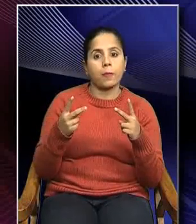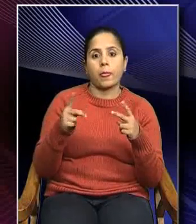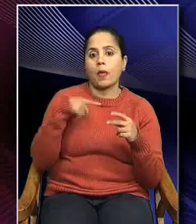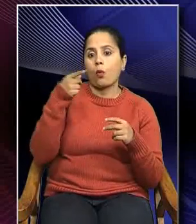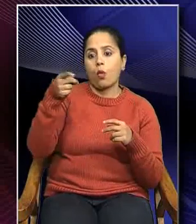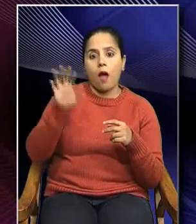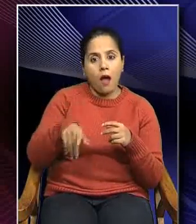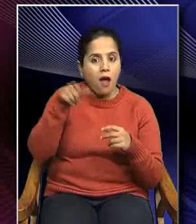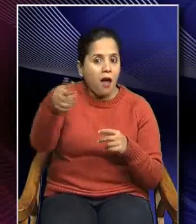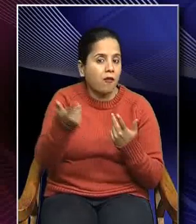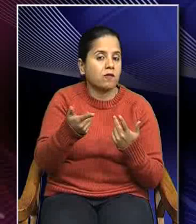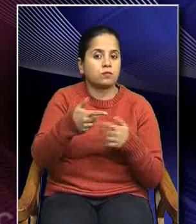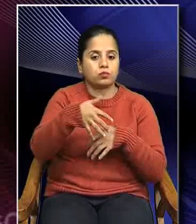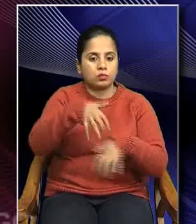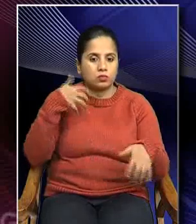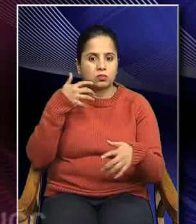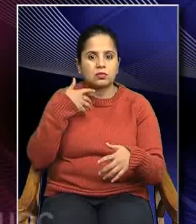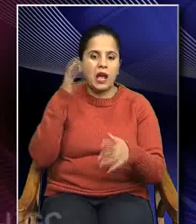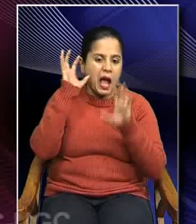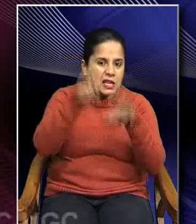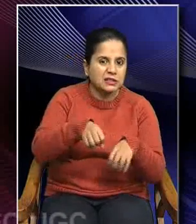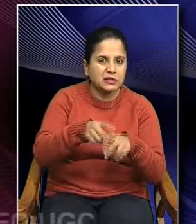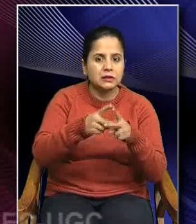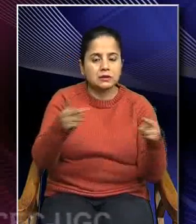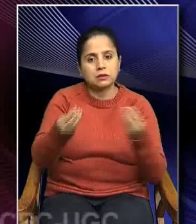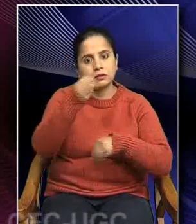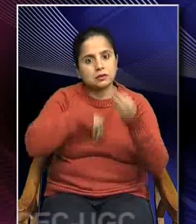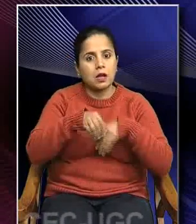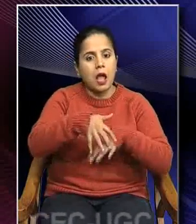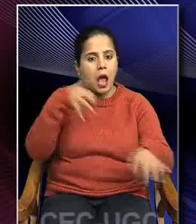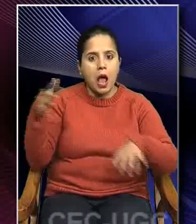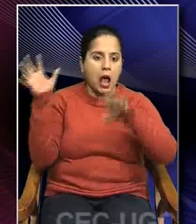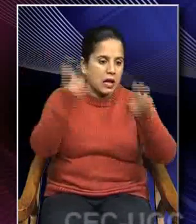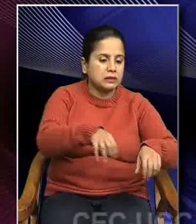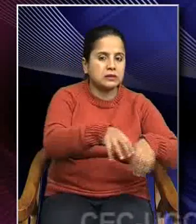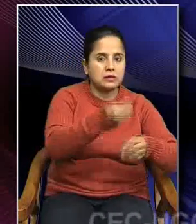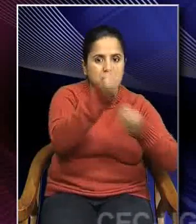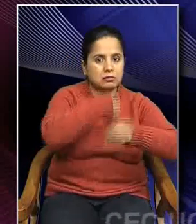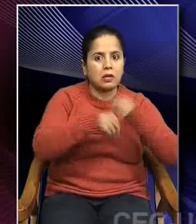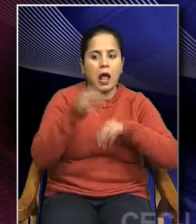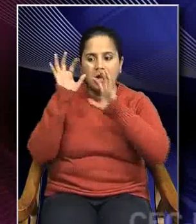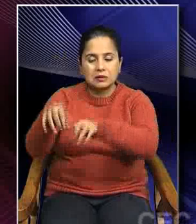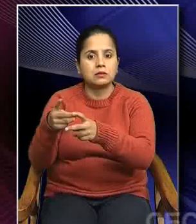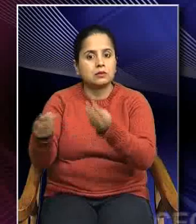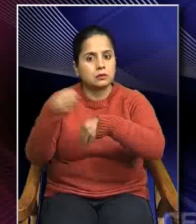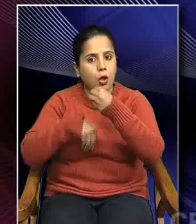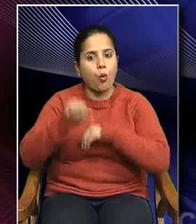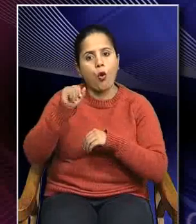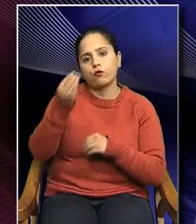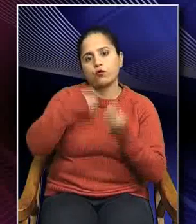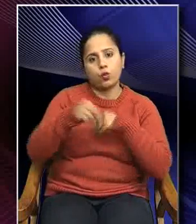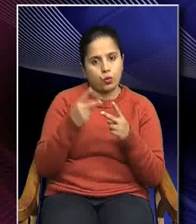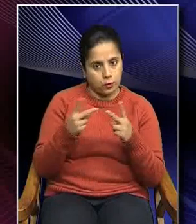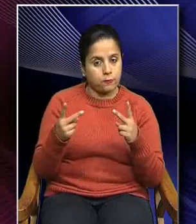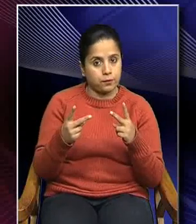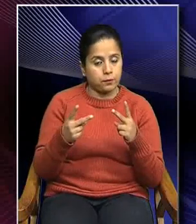carnivore, they would kill these animals and eat it as their food.